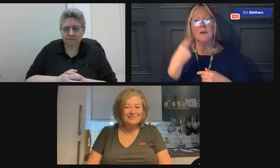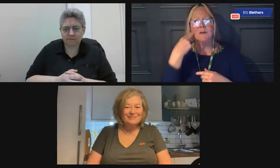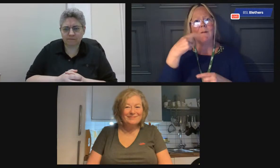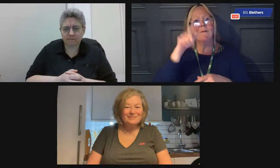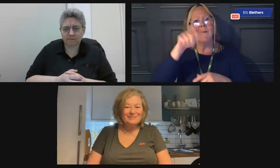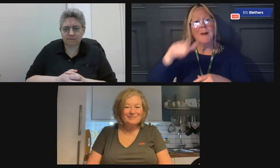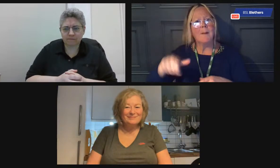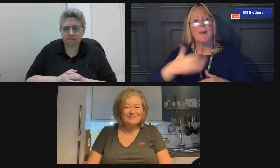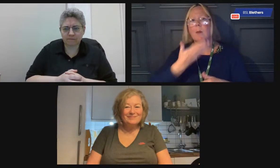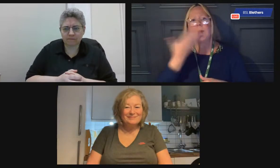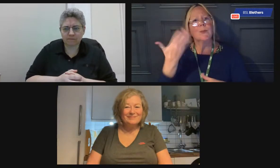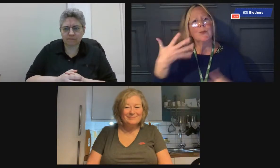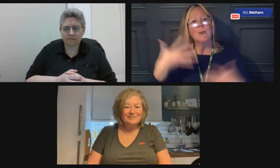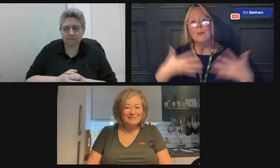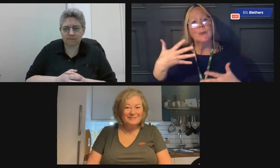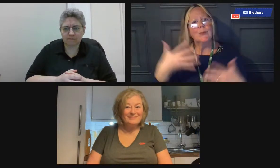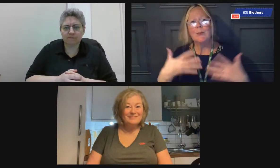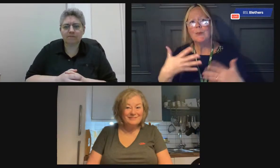to us.